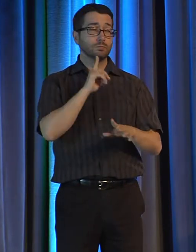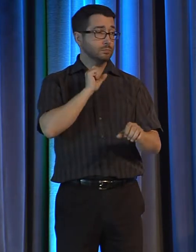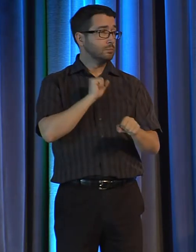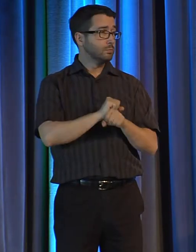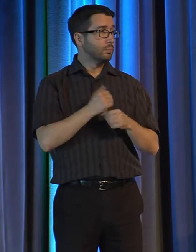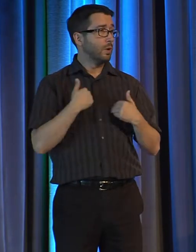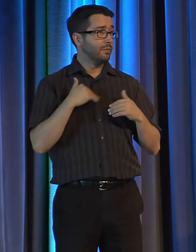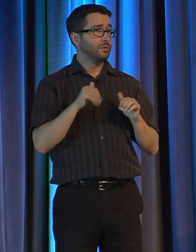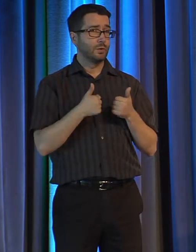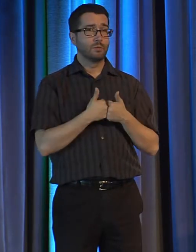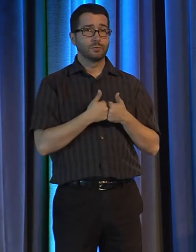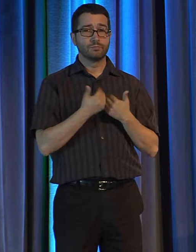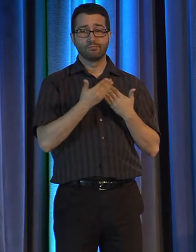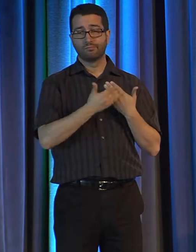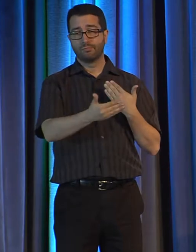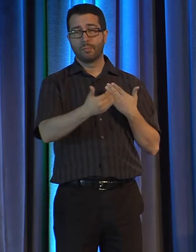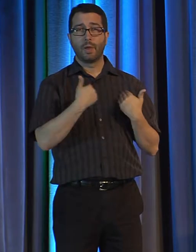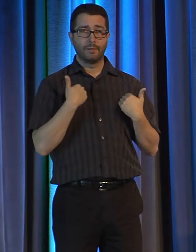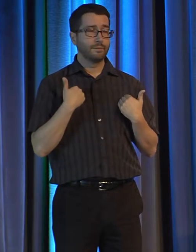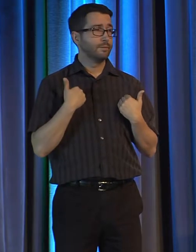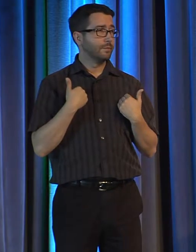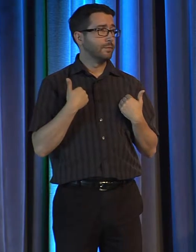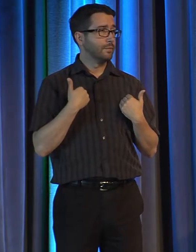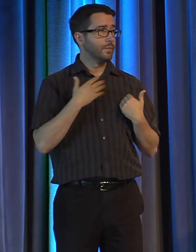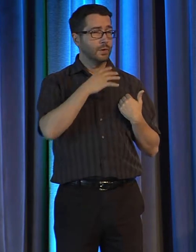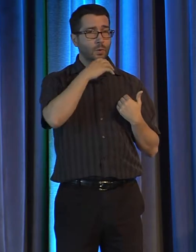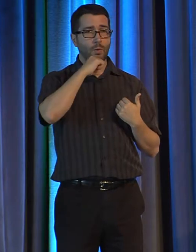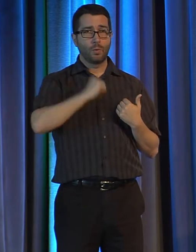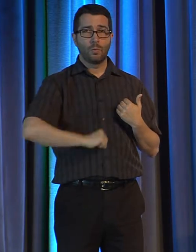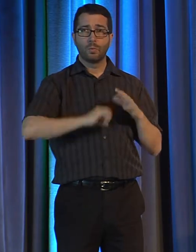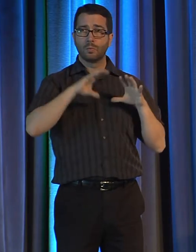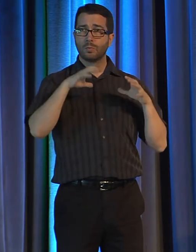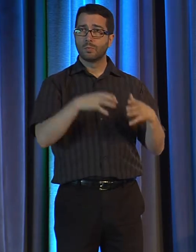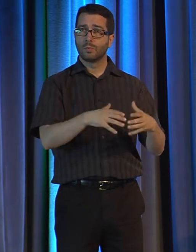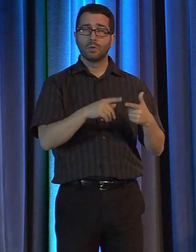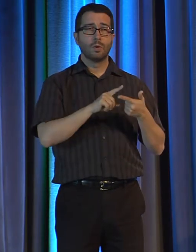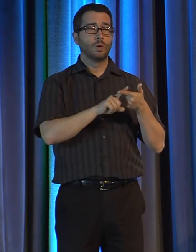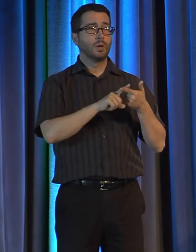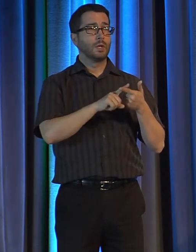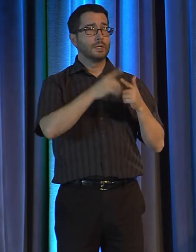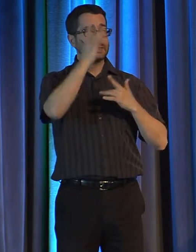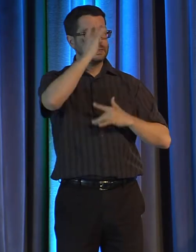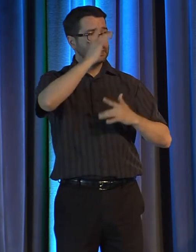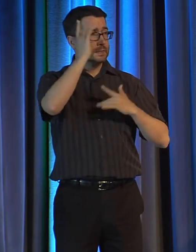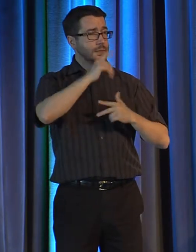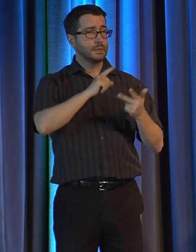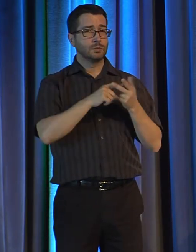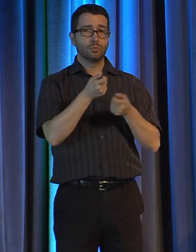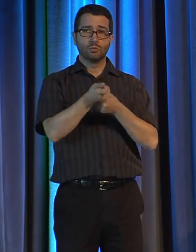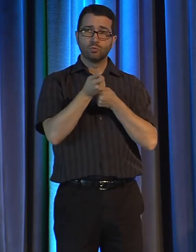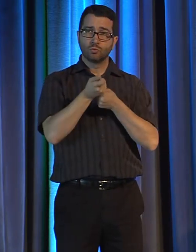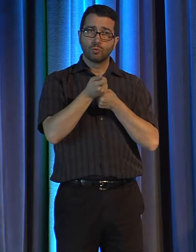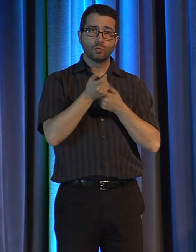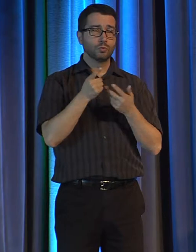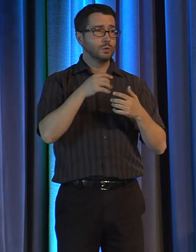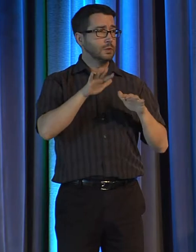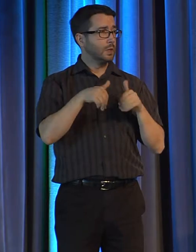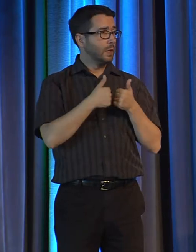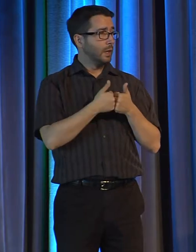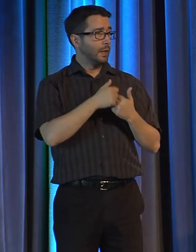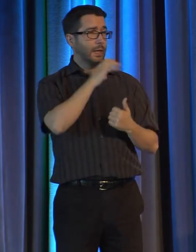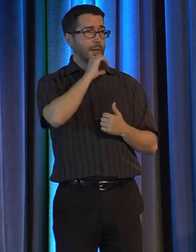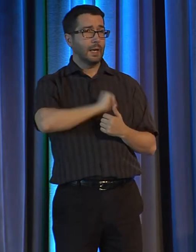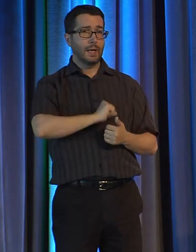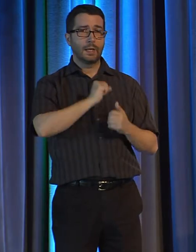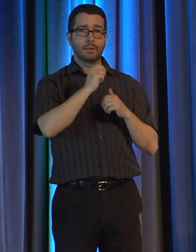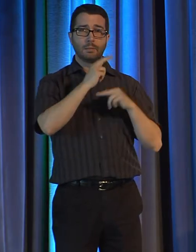ahead of us: an aging population, high rates of chronic disease, recruitment challenges, and aging infrastructure, to name